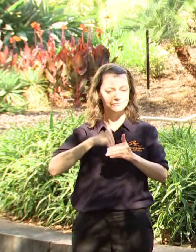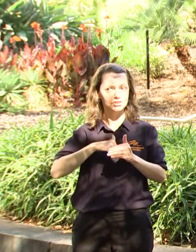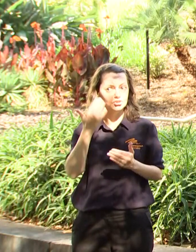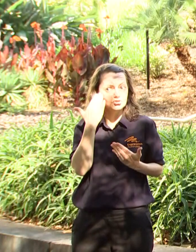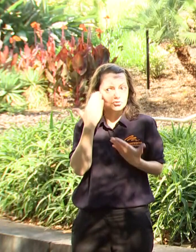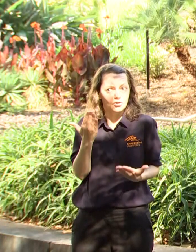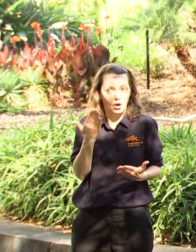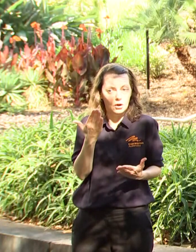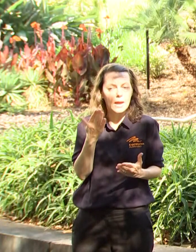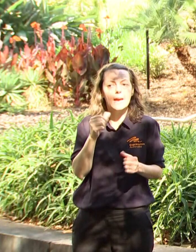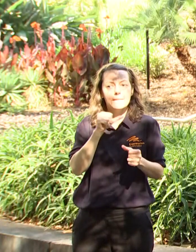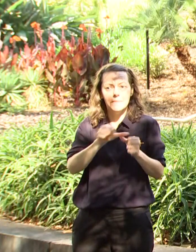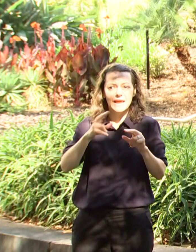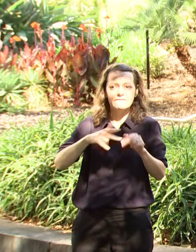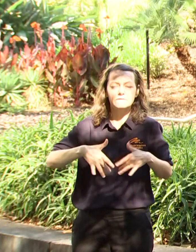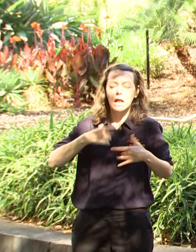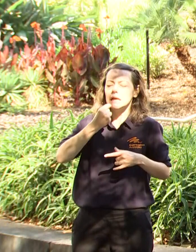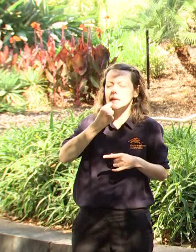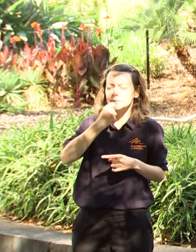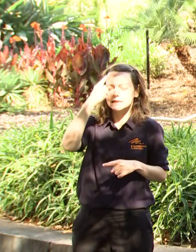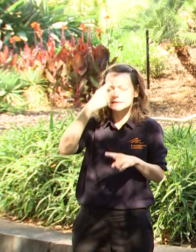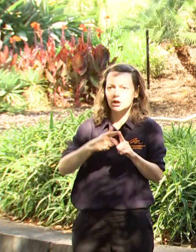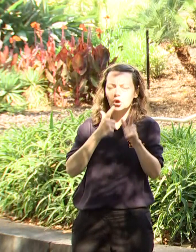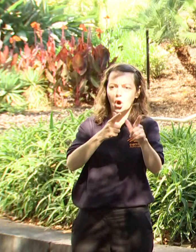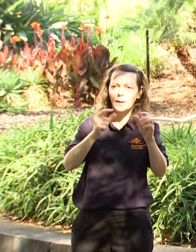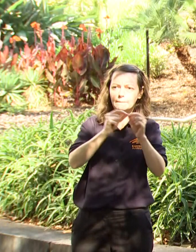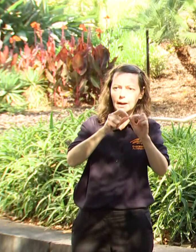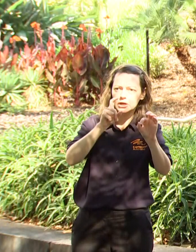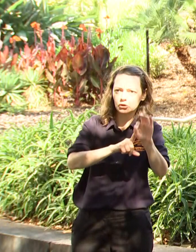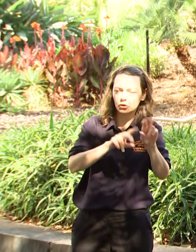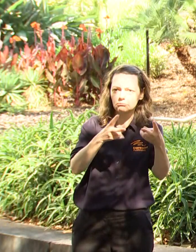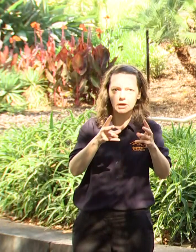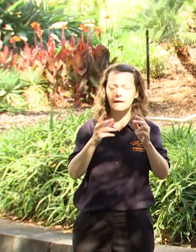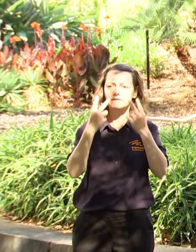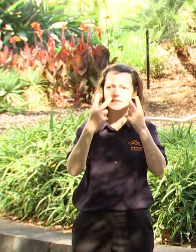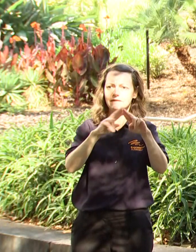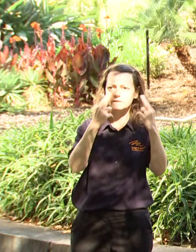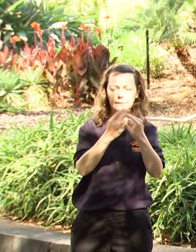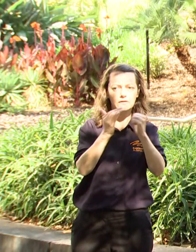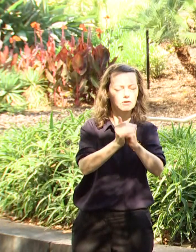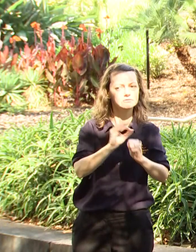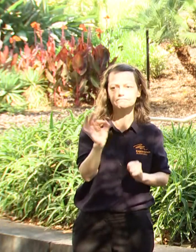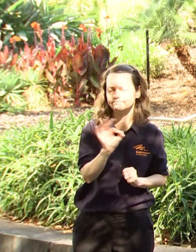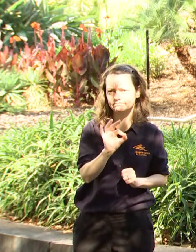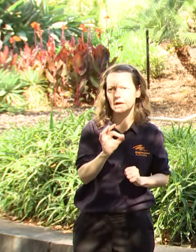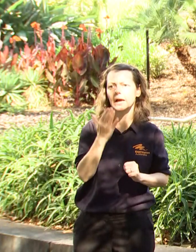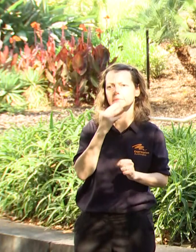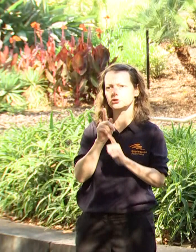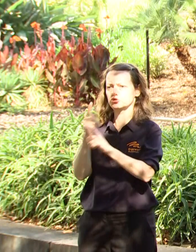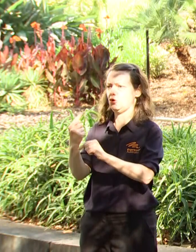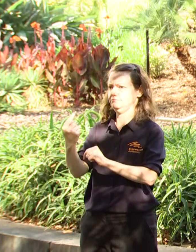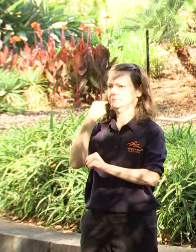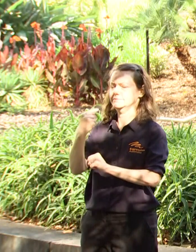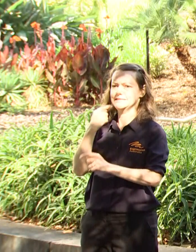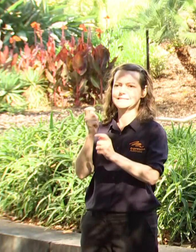those who behind the scenes work so hard to get these results to us. Apologies to those who've had to wait a bit longer than normal, but as I just said to you, it's been confirmed